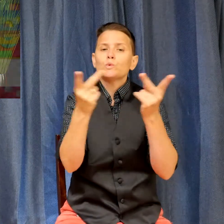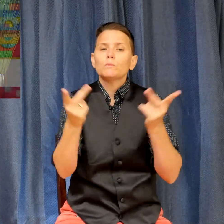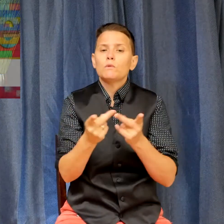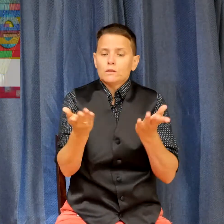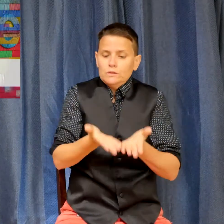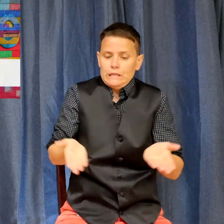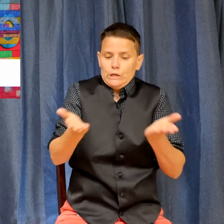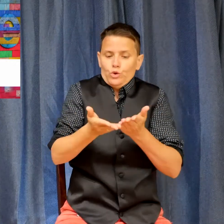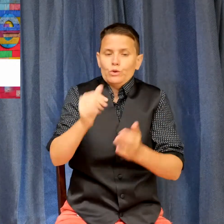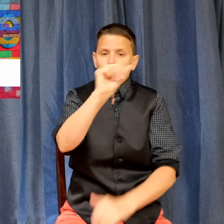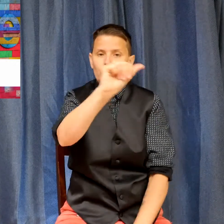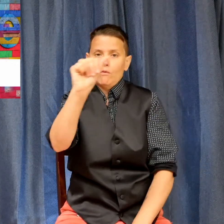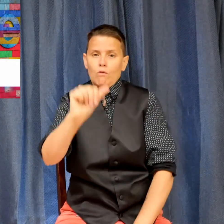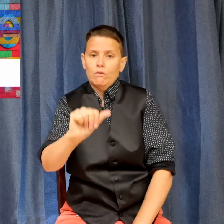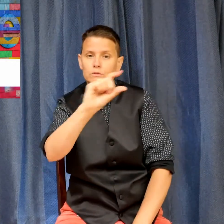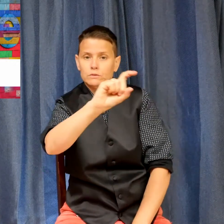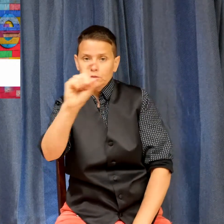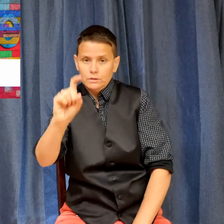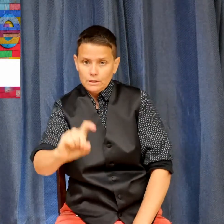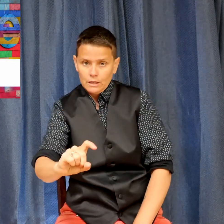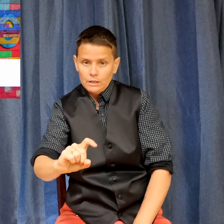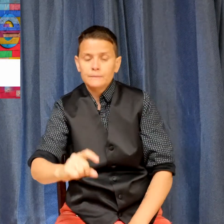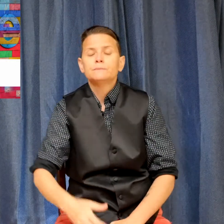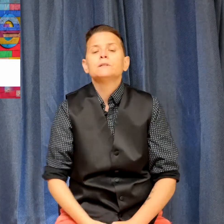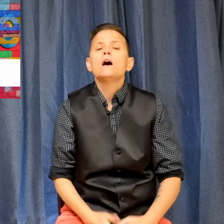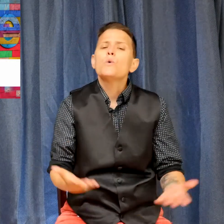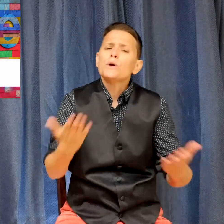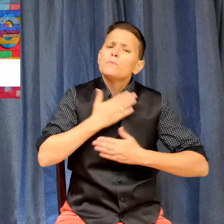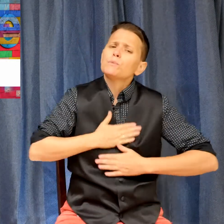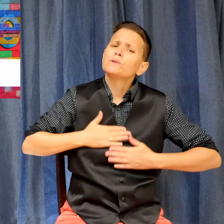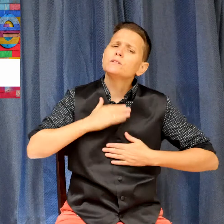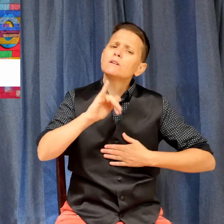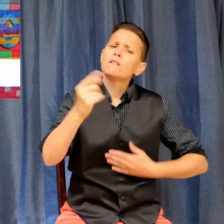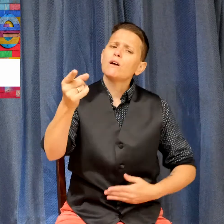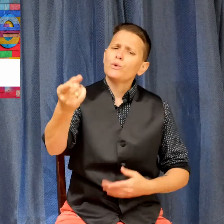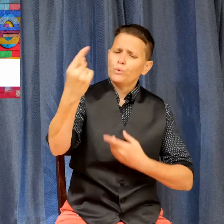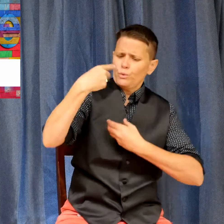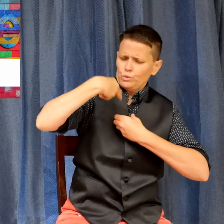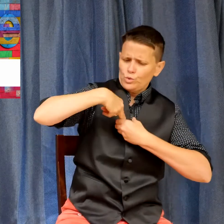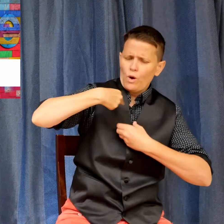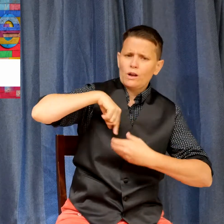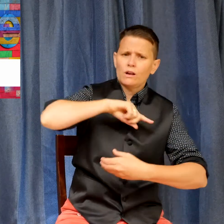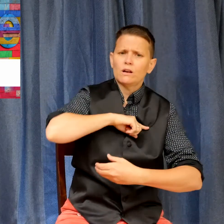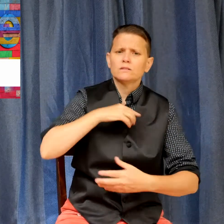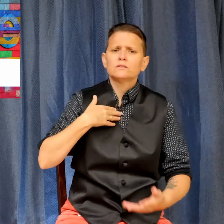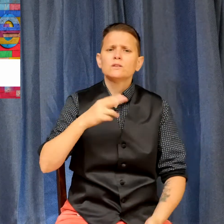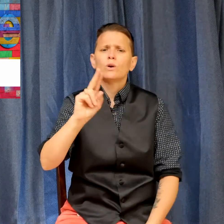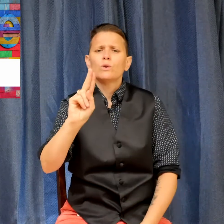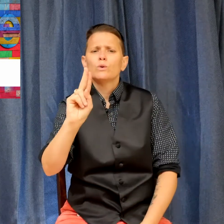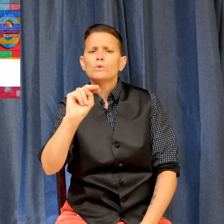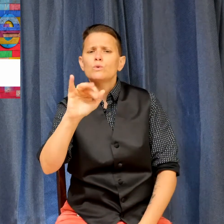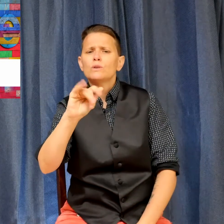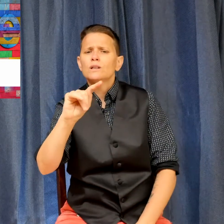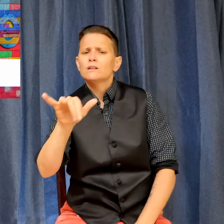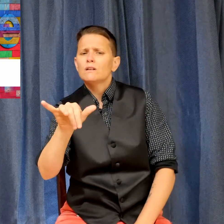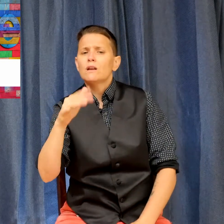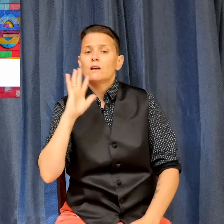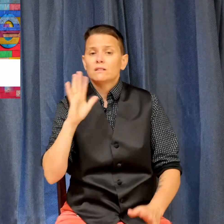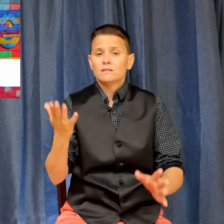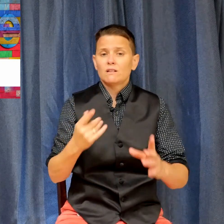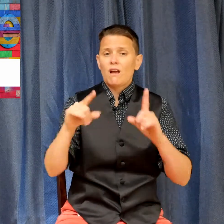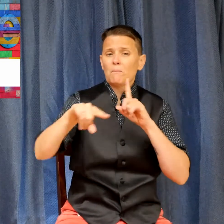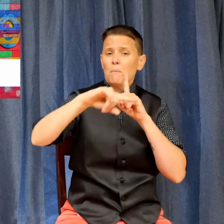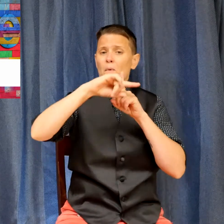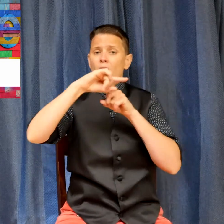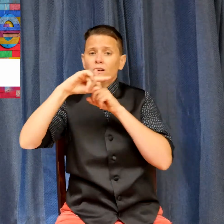Austin, Texas. And we so appreciate that you have joined us because unity, you see, is a positive